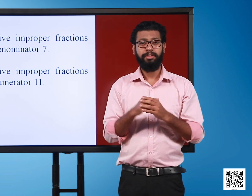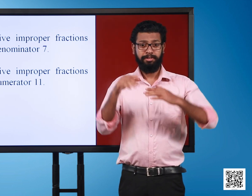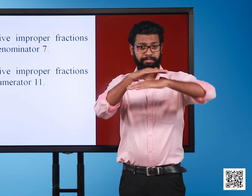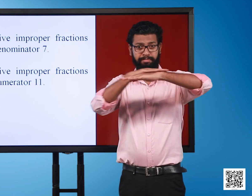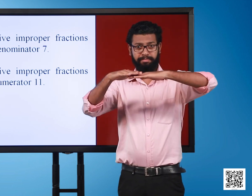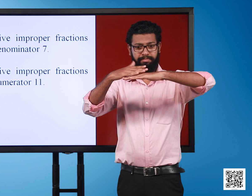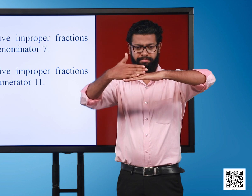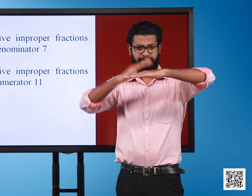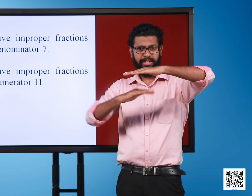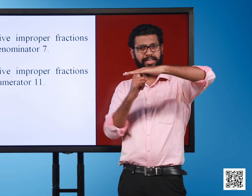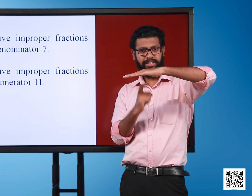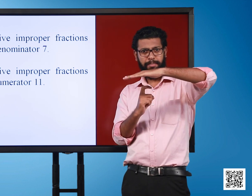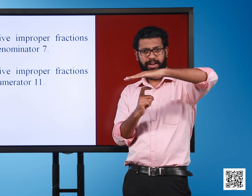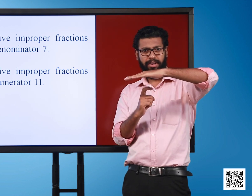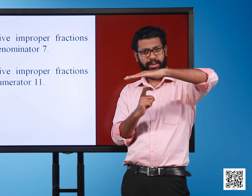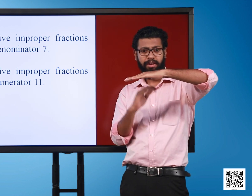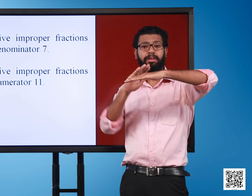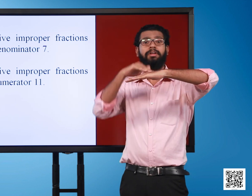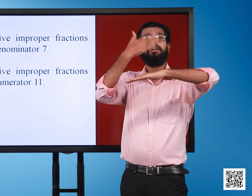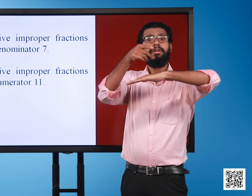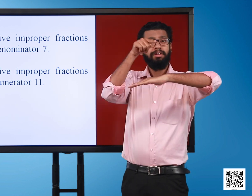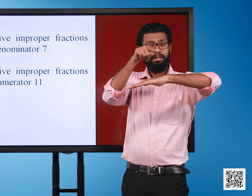Write 5 improper fractions with denominator 7.